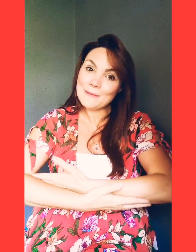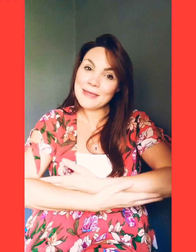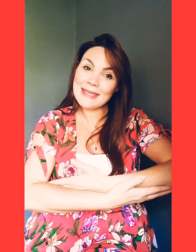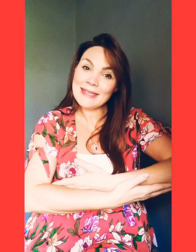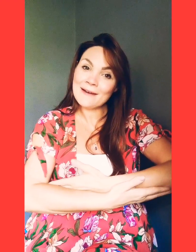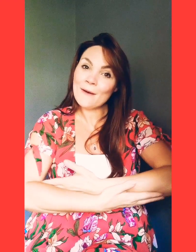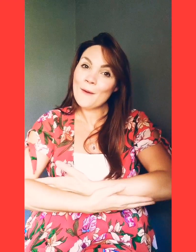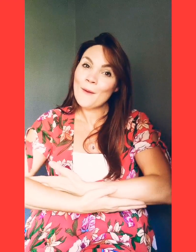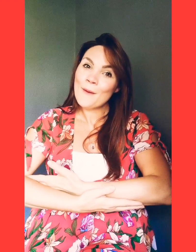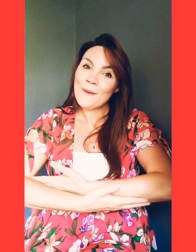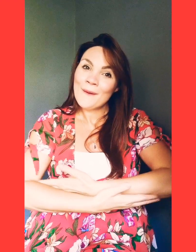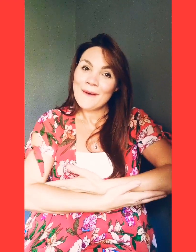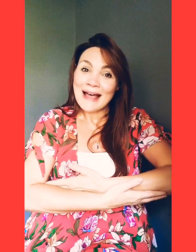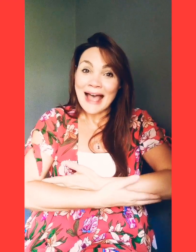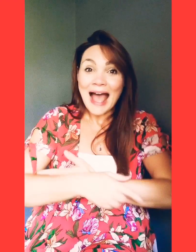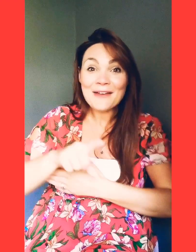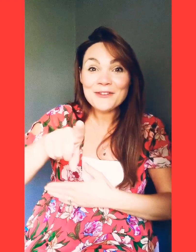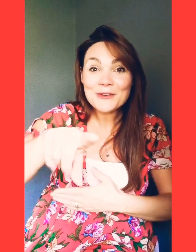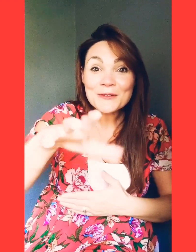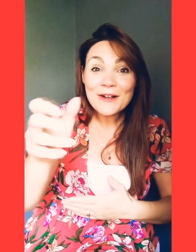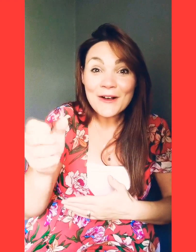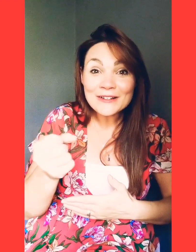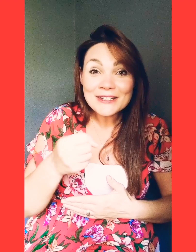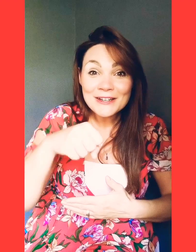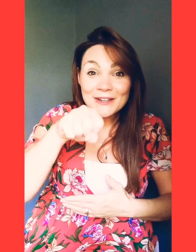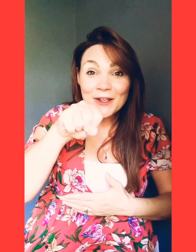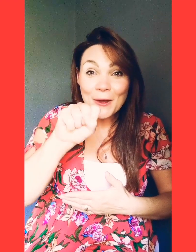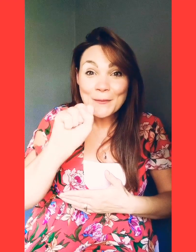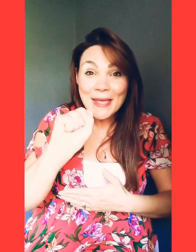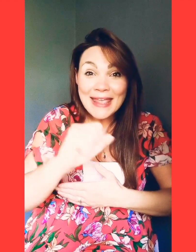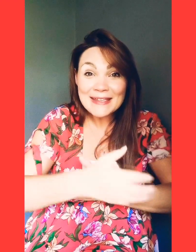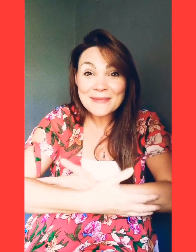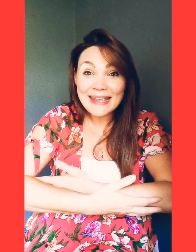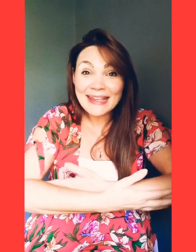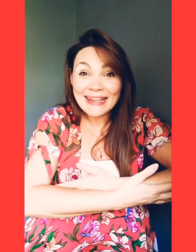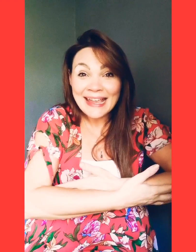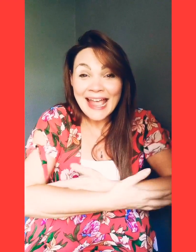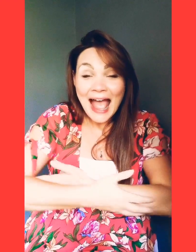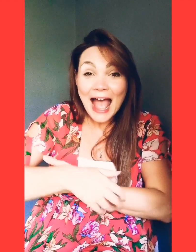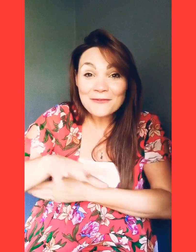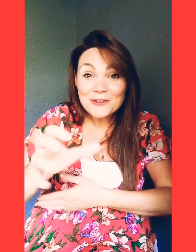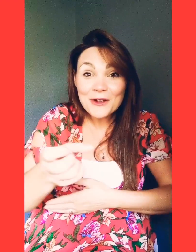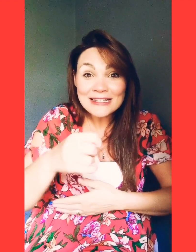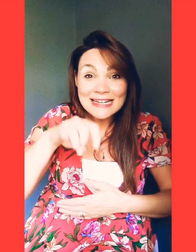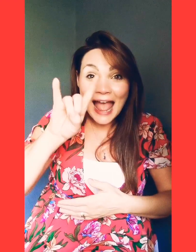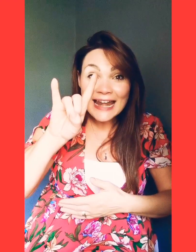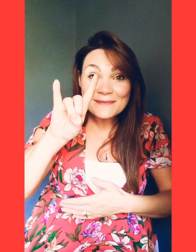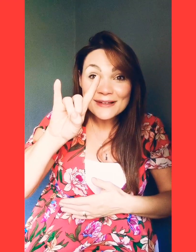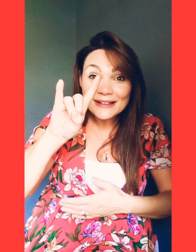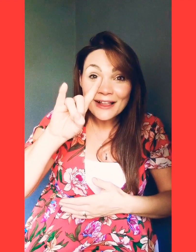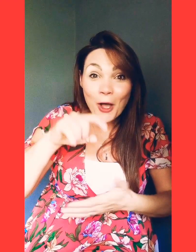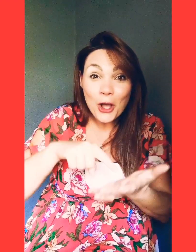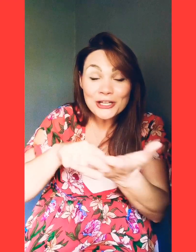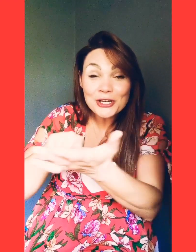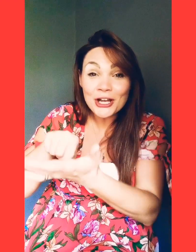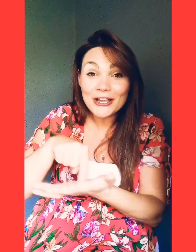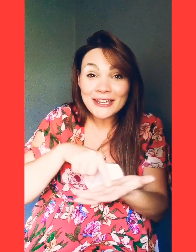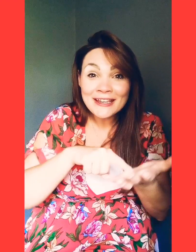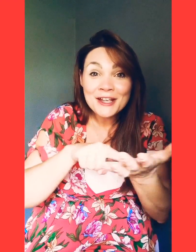Baby. Have you got your baby? Have you got an animal or a toy? Do